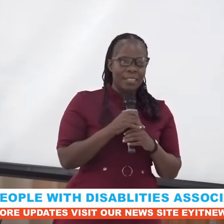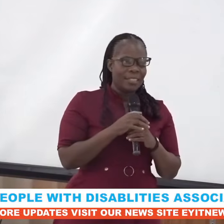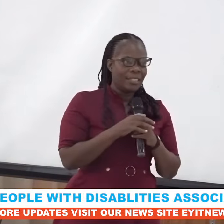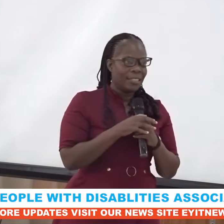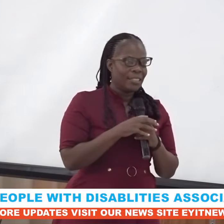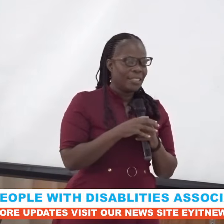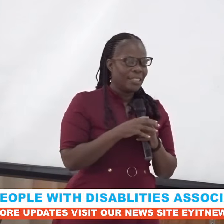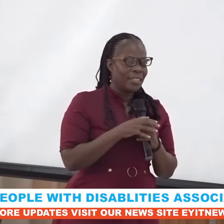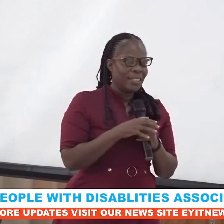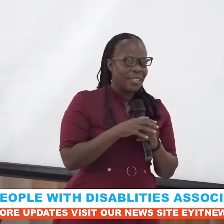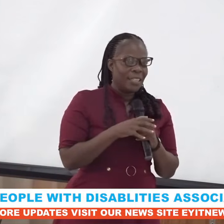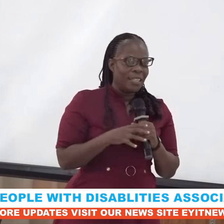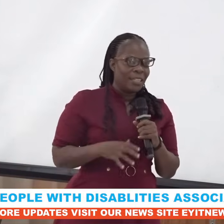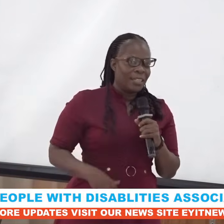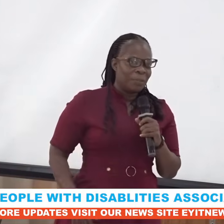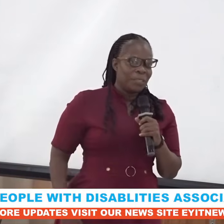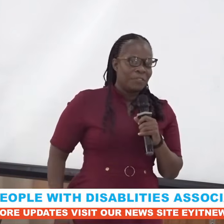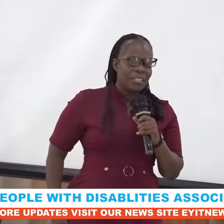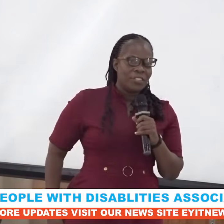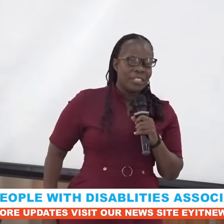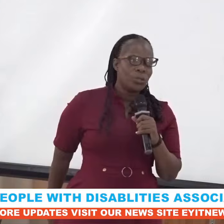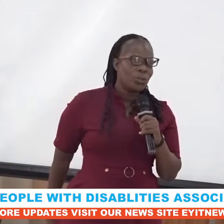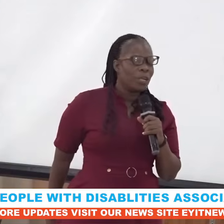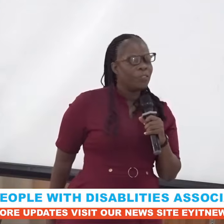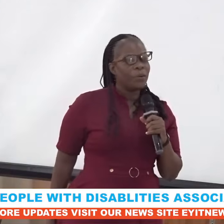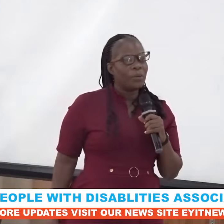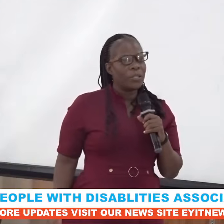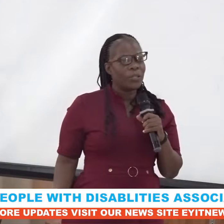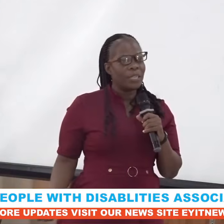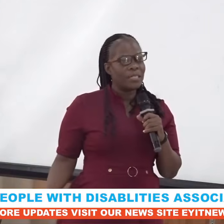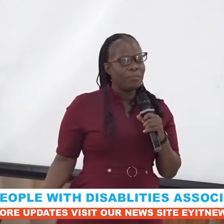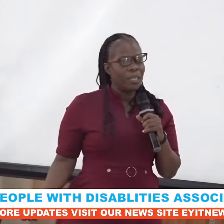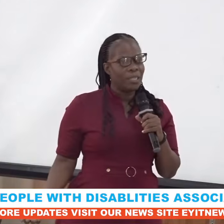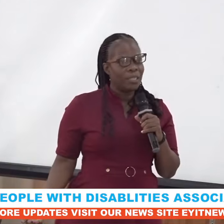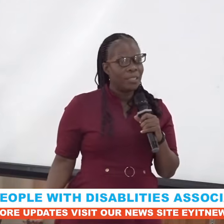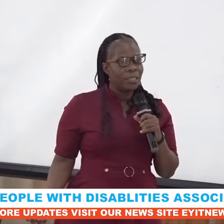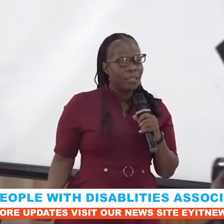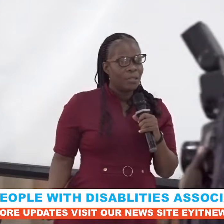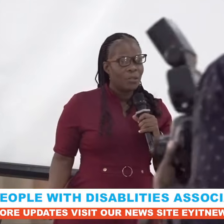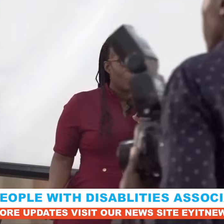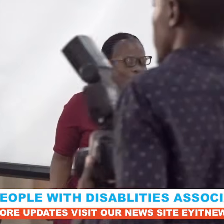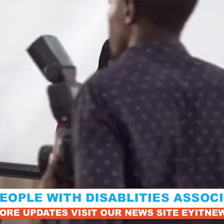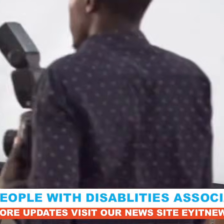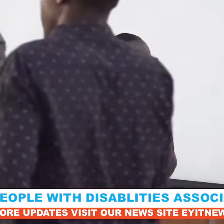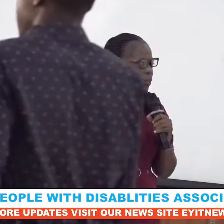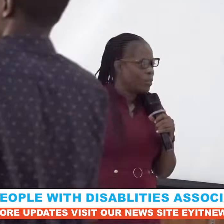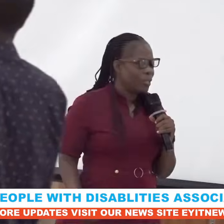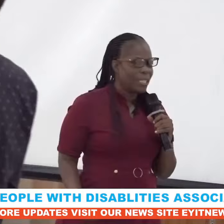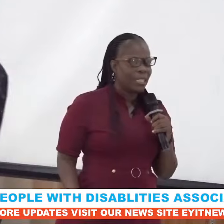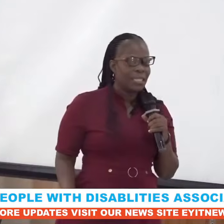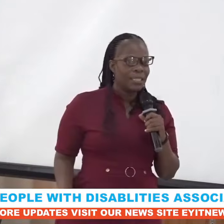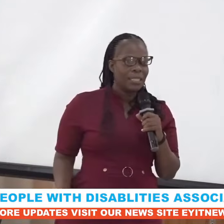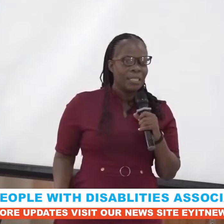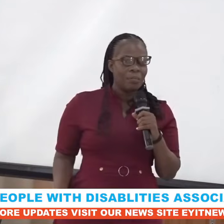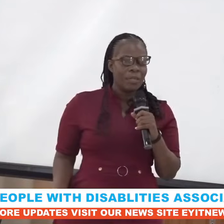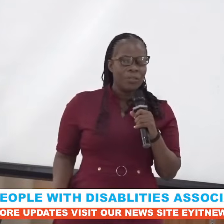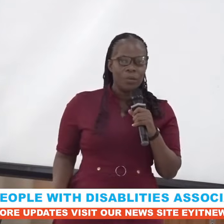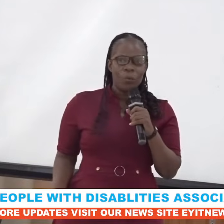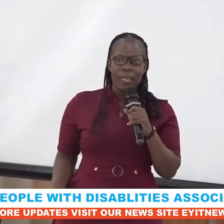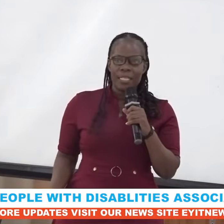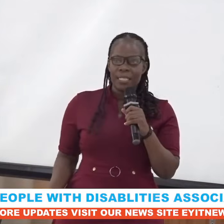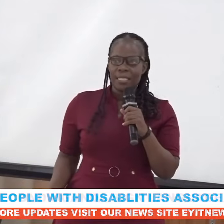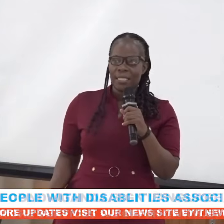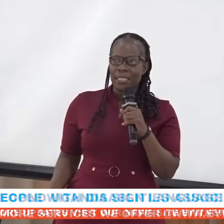And the Deputy Vice Chancellor, every graduation has a meal. So drink, but